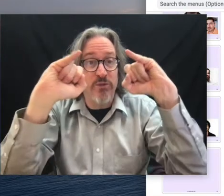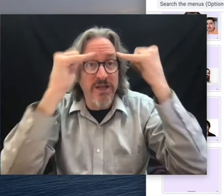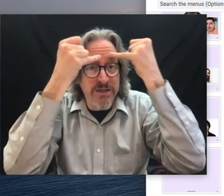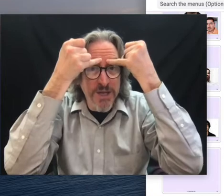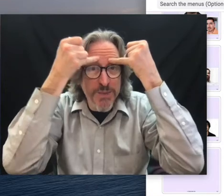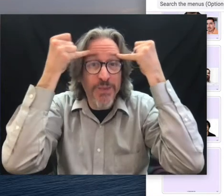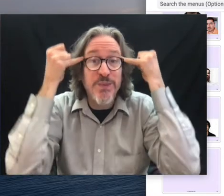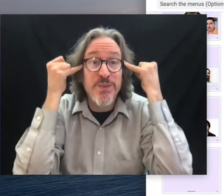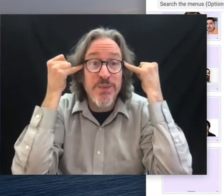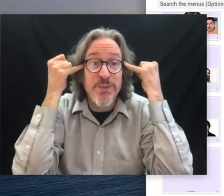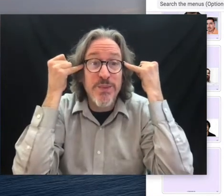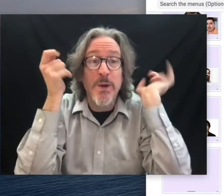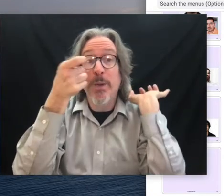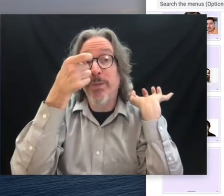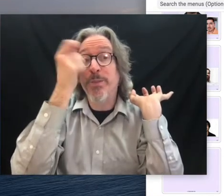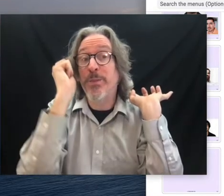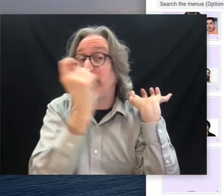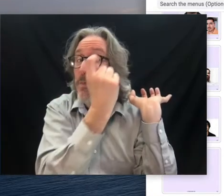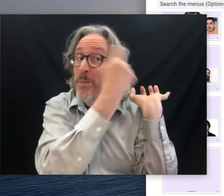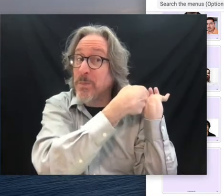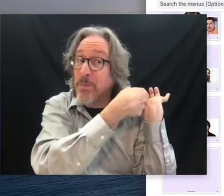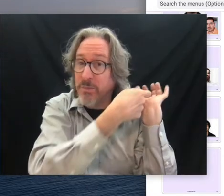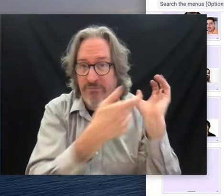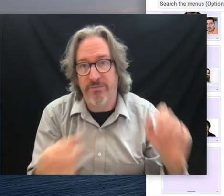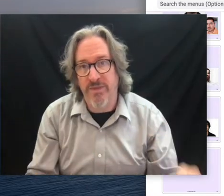if they're really thin,